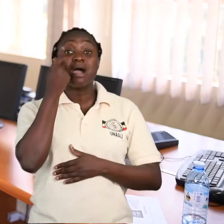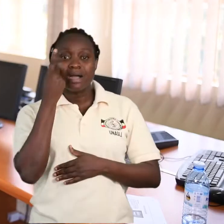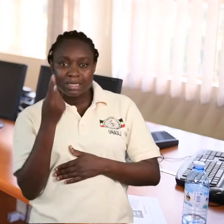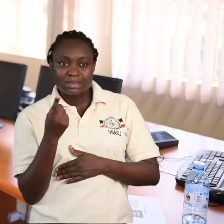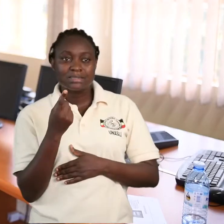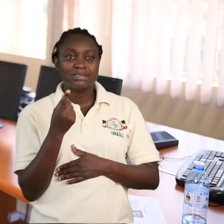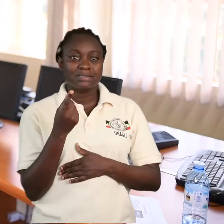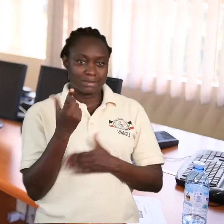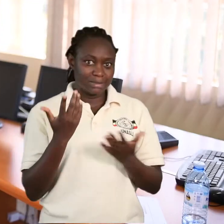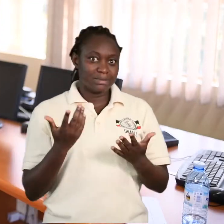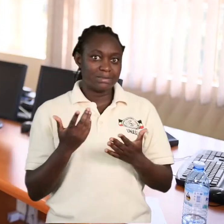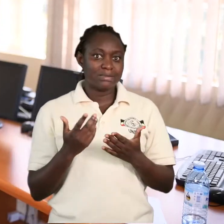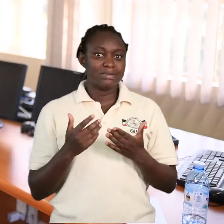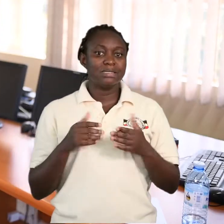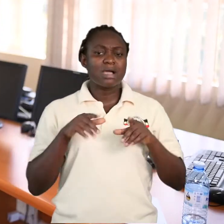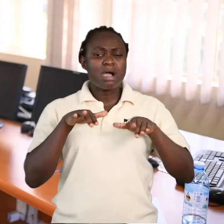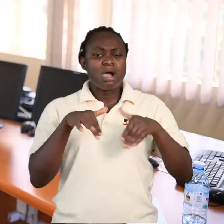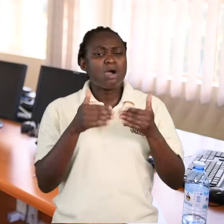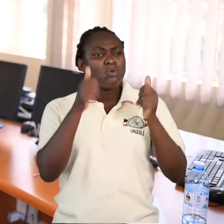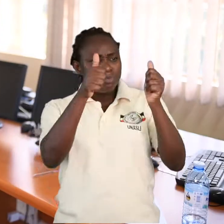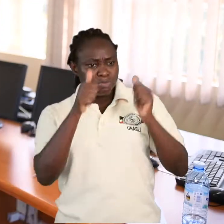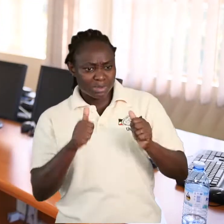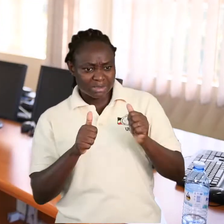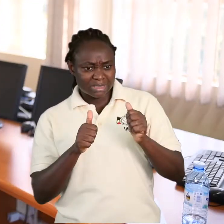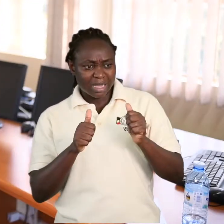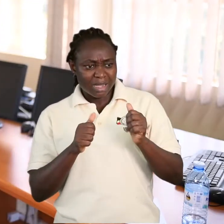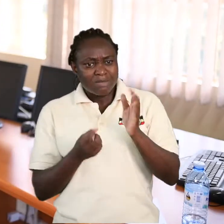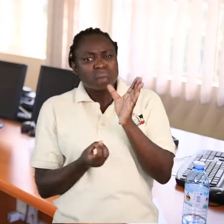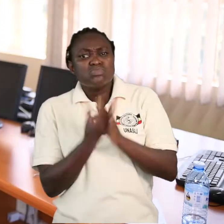we can take to develop a poster.